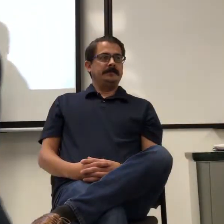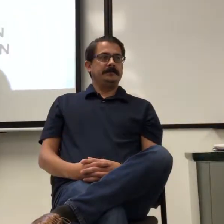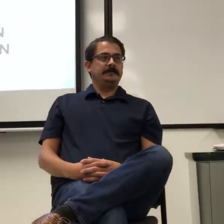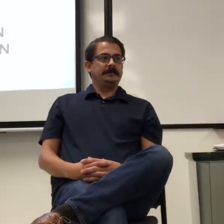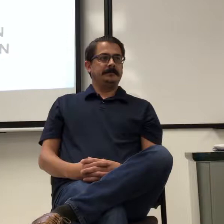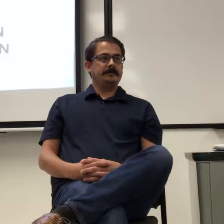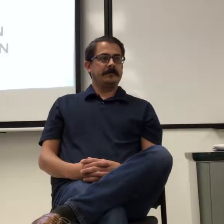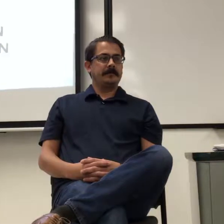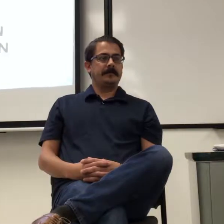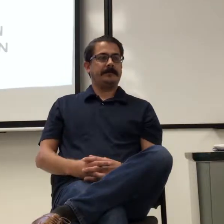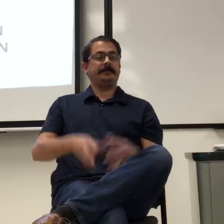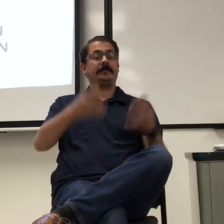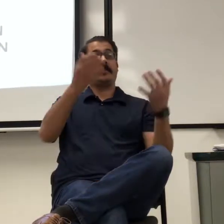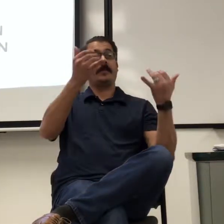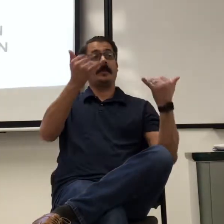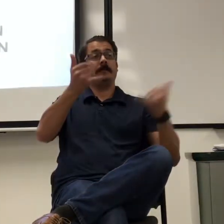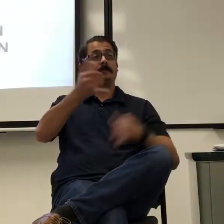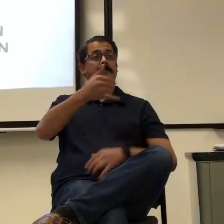gas exchange lecture. We'll get started.